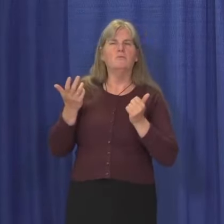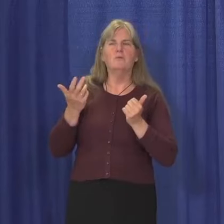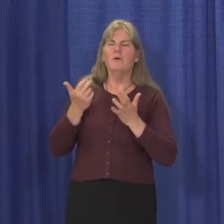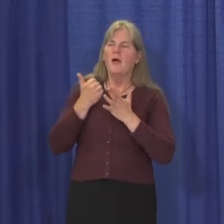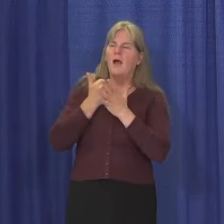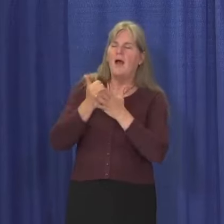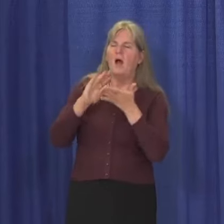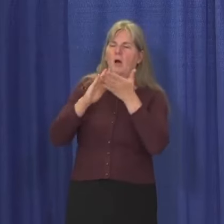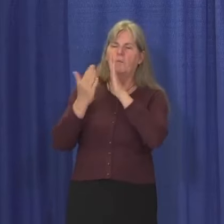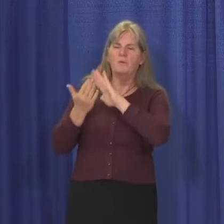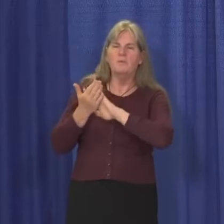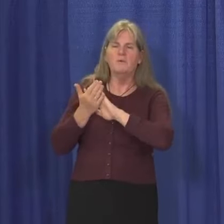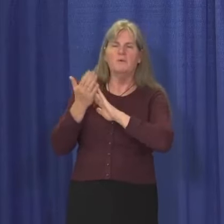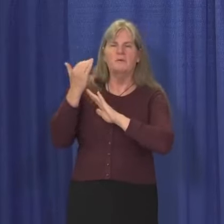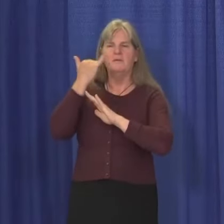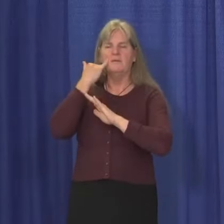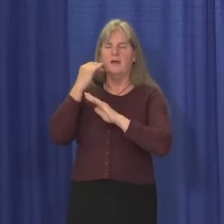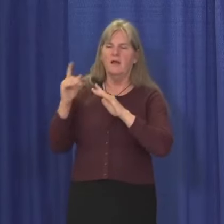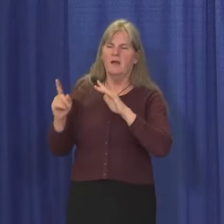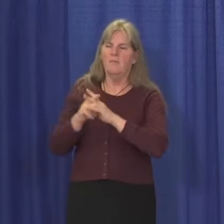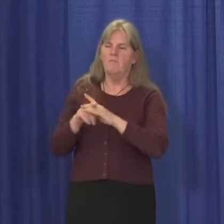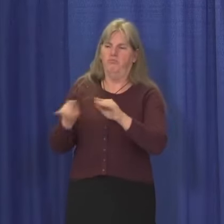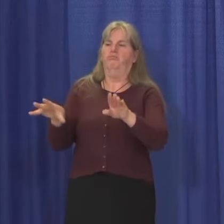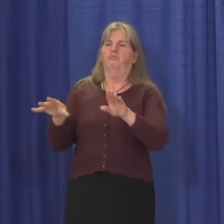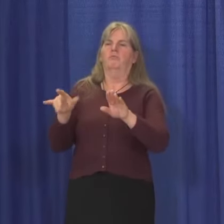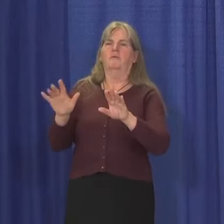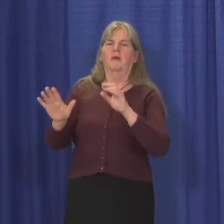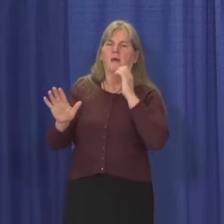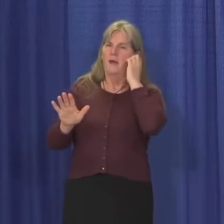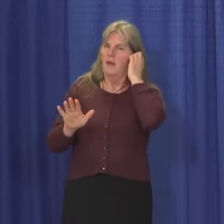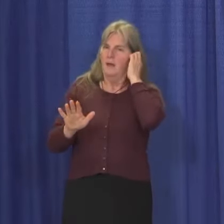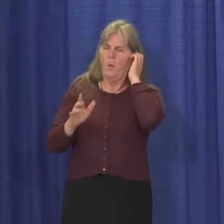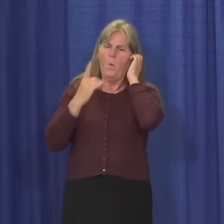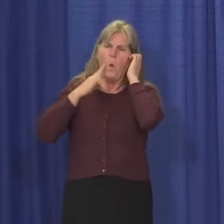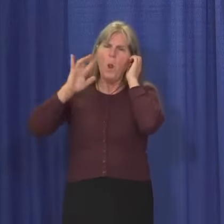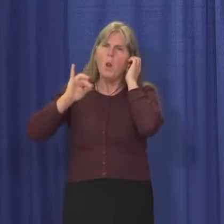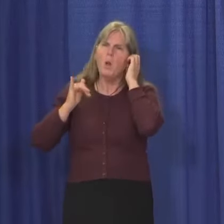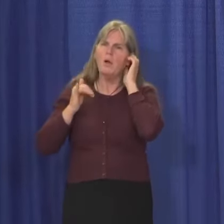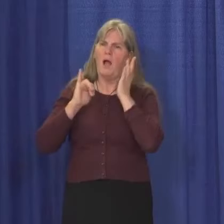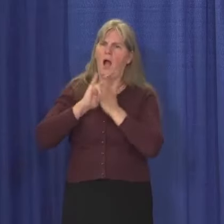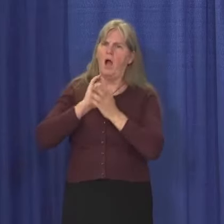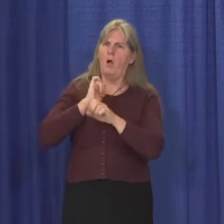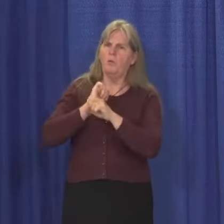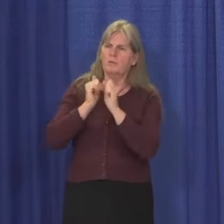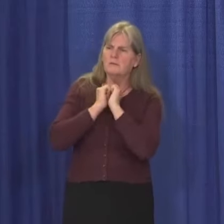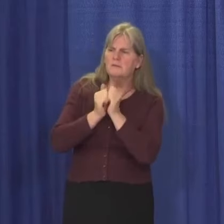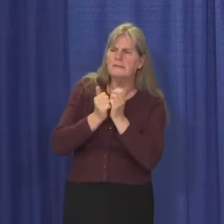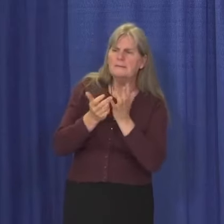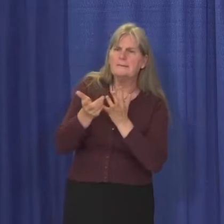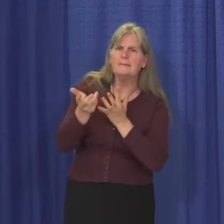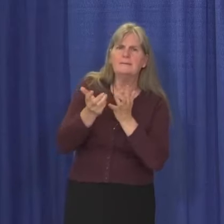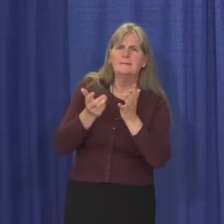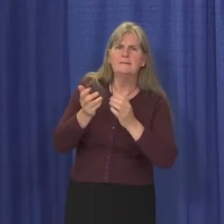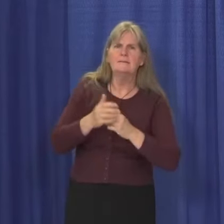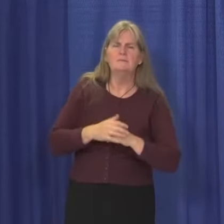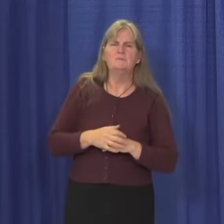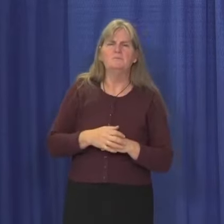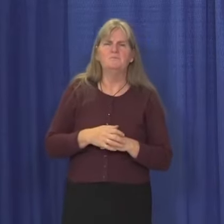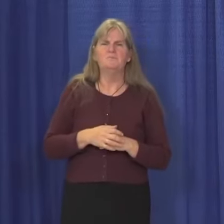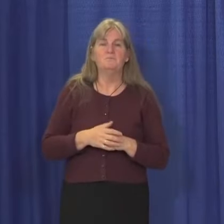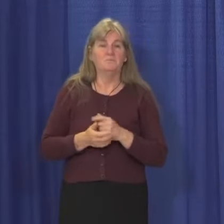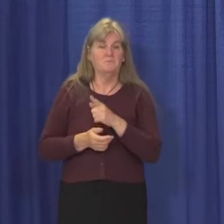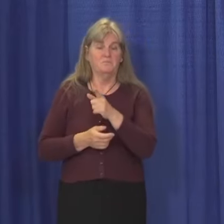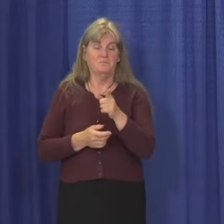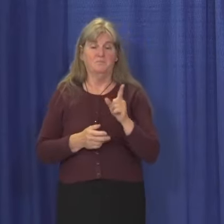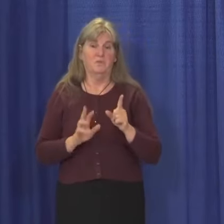lots of cases? What if there was widespread transmission? How do we work together? And I think you have seen that through